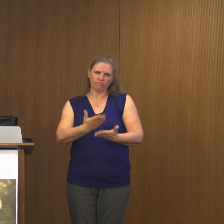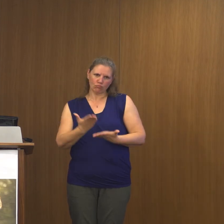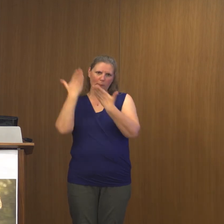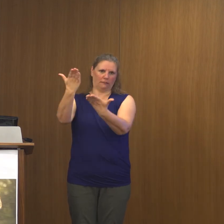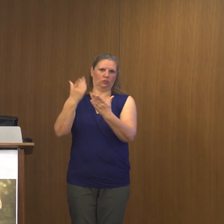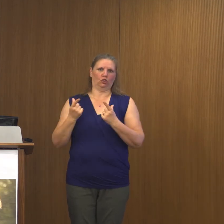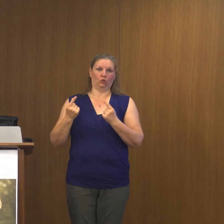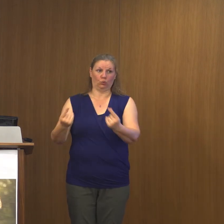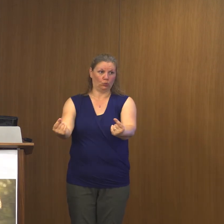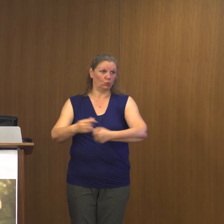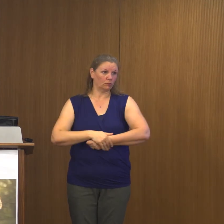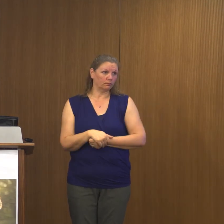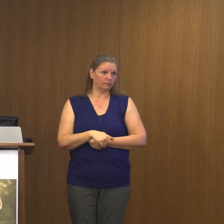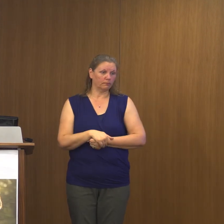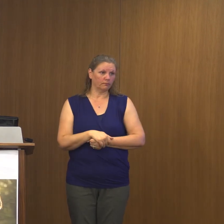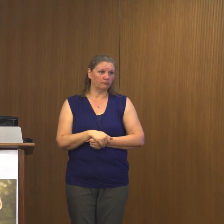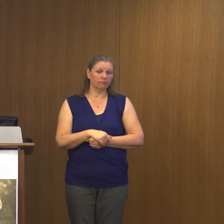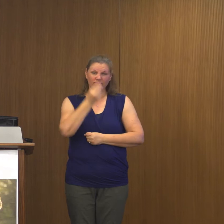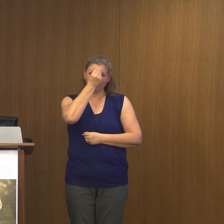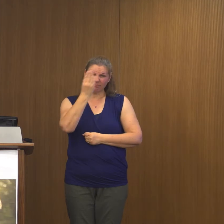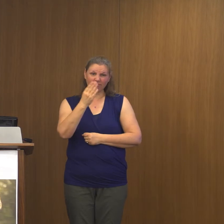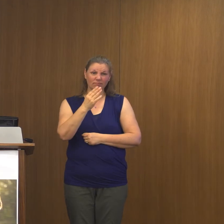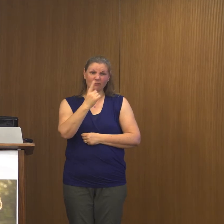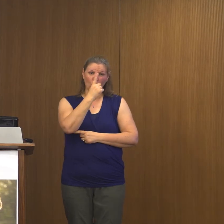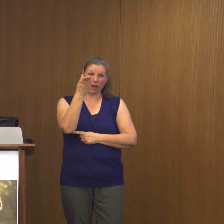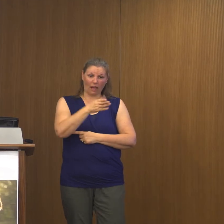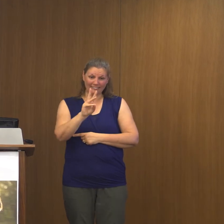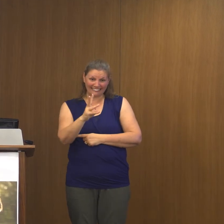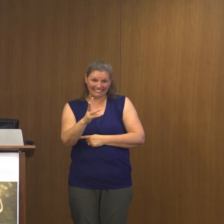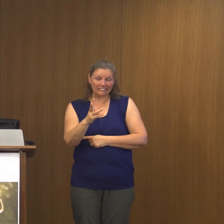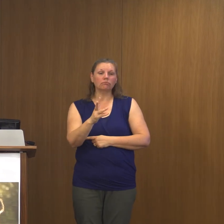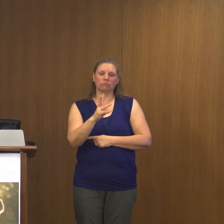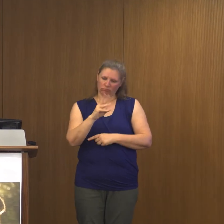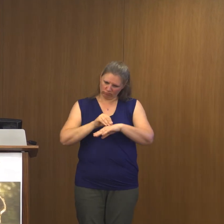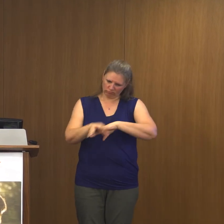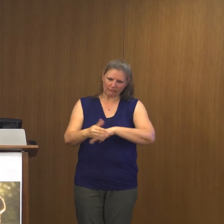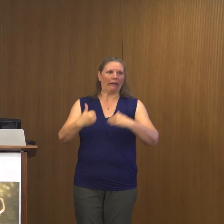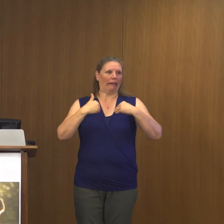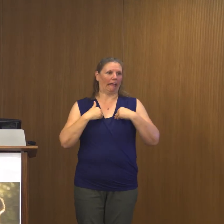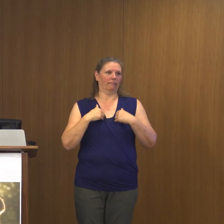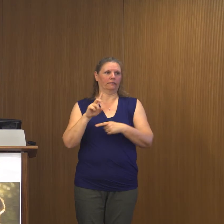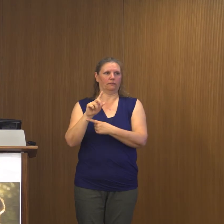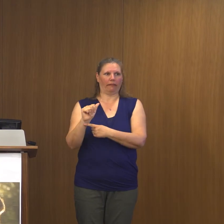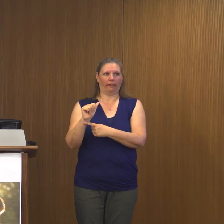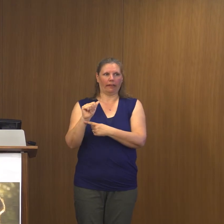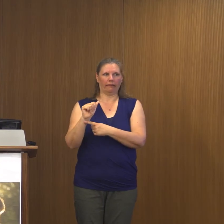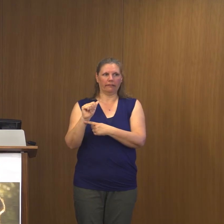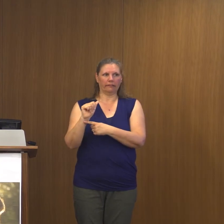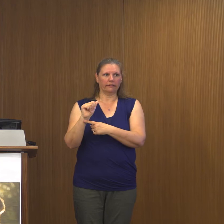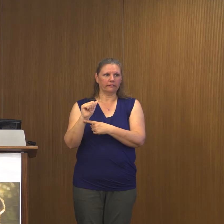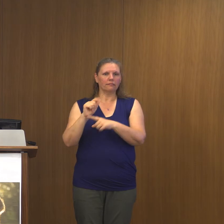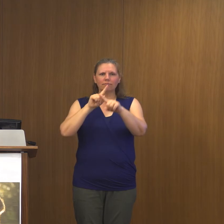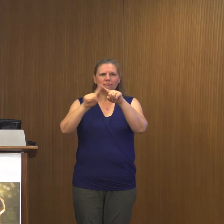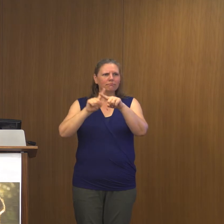So first, 1 in 6 children is affected by neurodisability, and autism, cerebral palsy, fetal